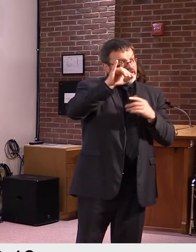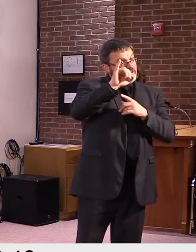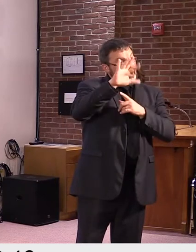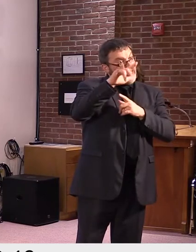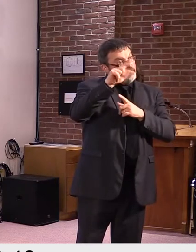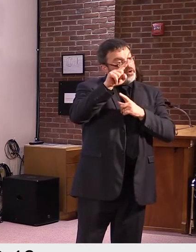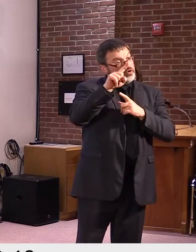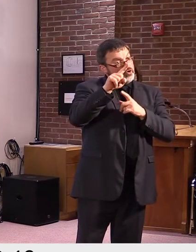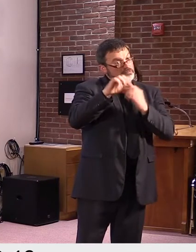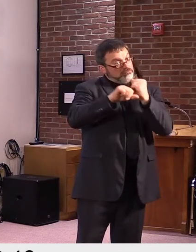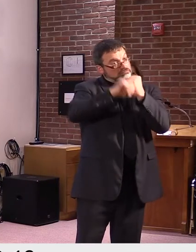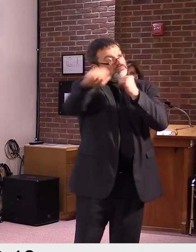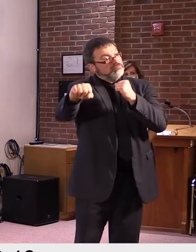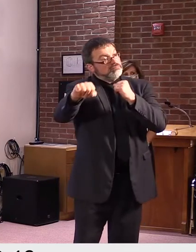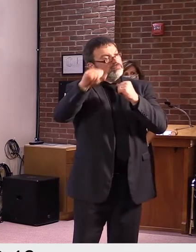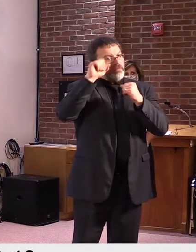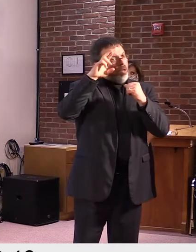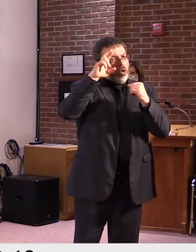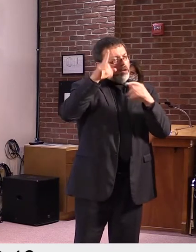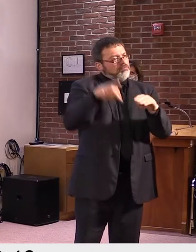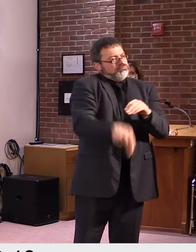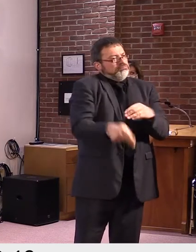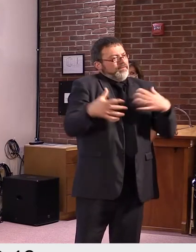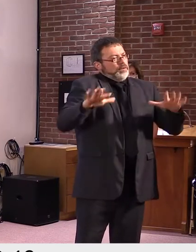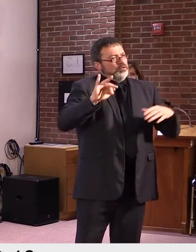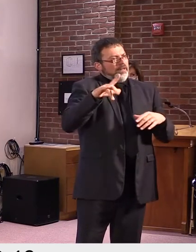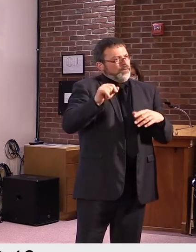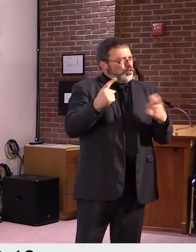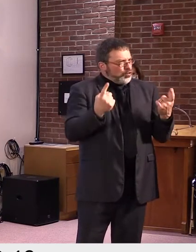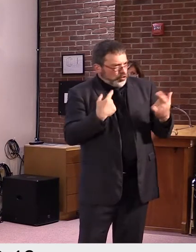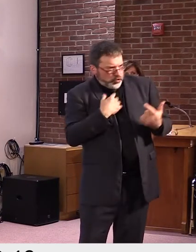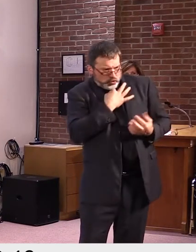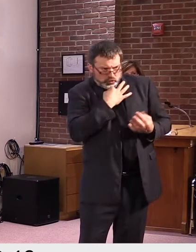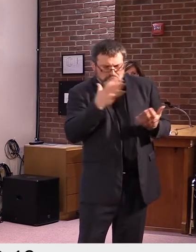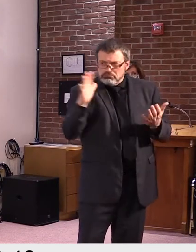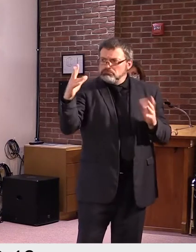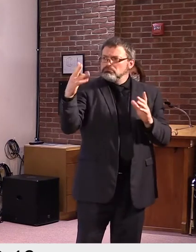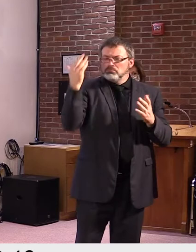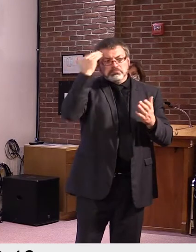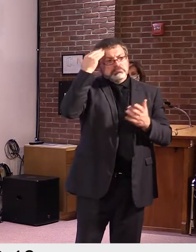unemployment fund that you just outlined, is it possible the state could be creative to fill the gap?